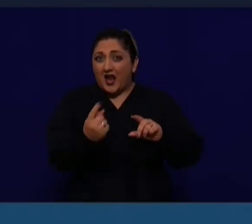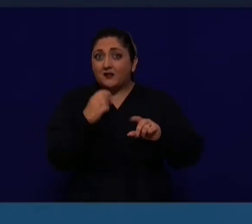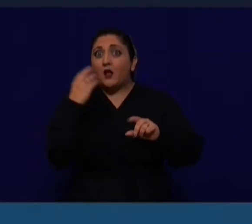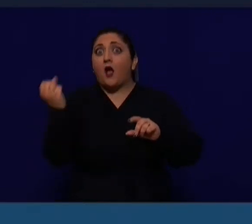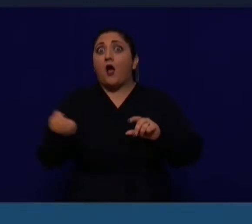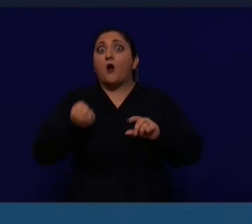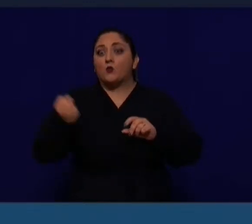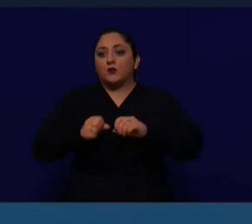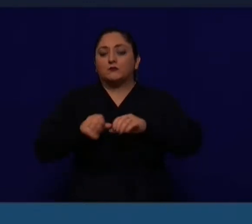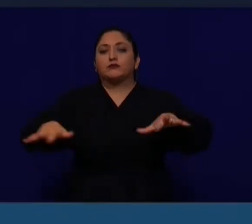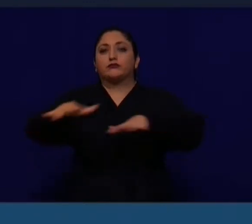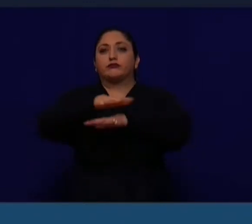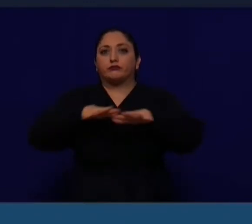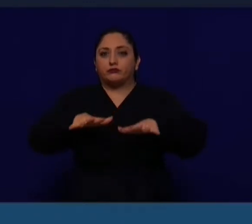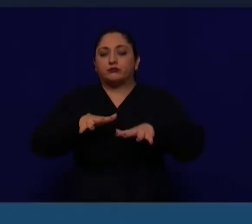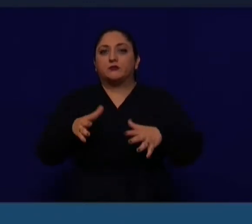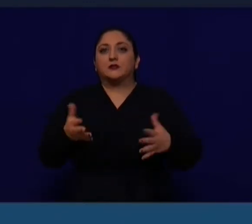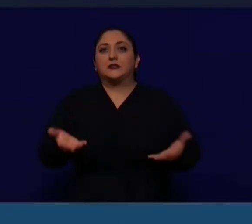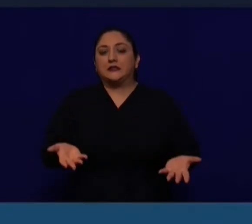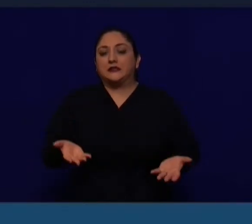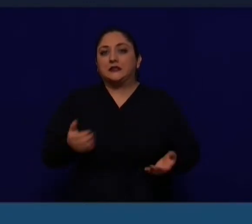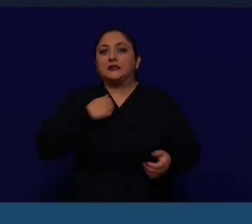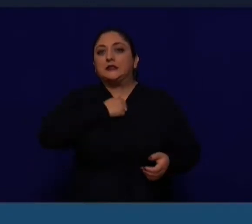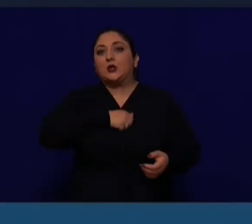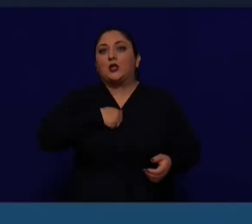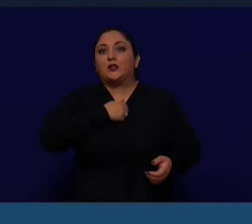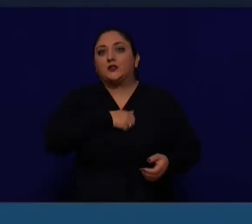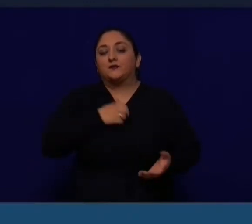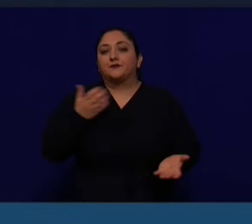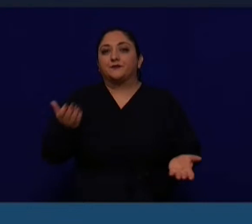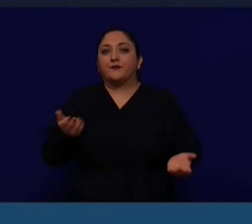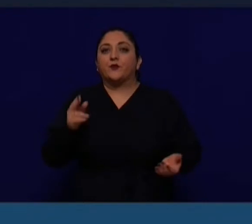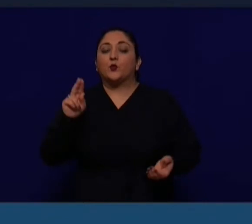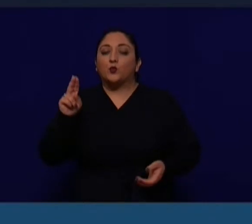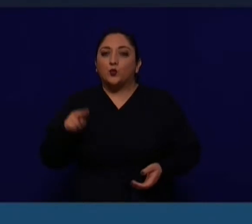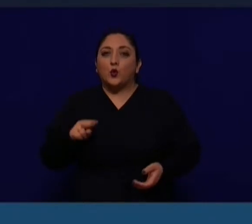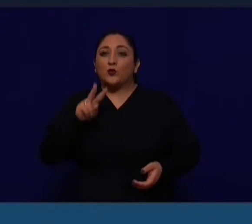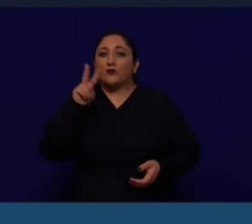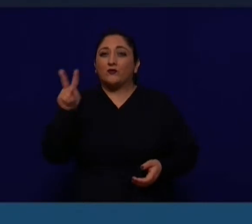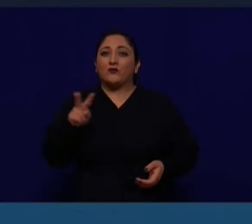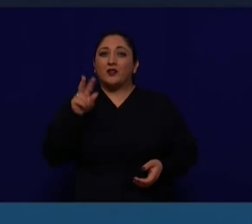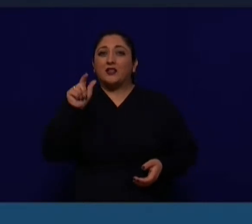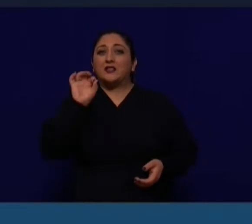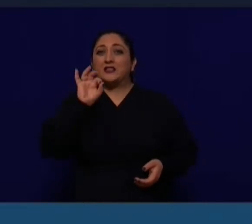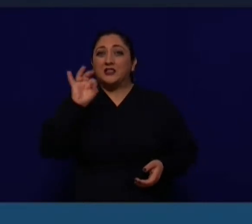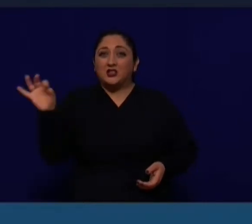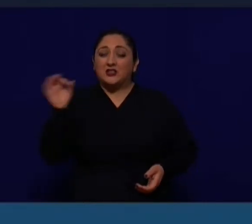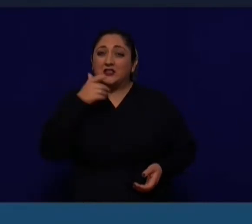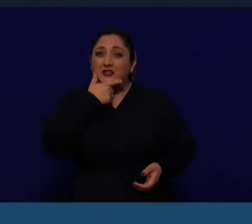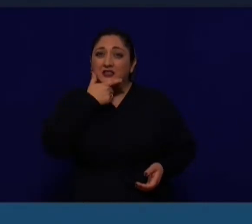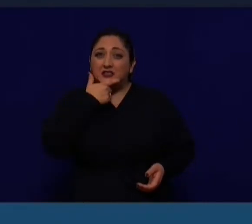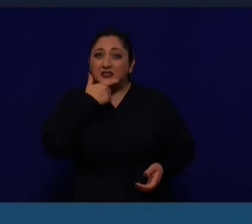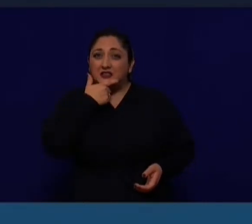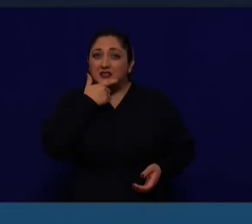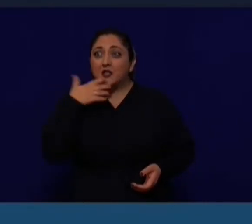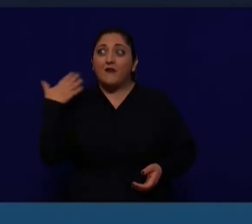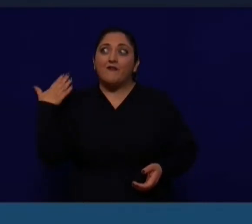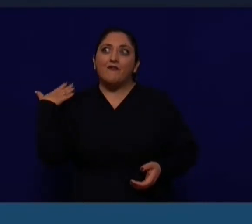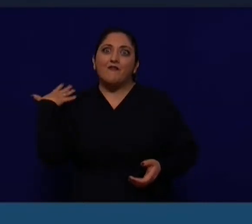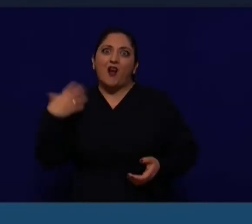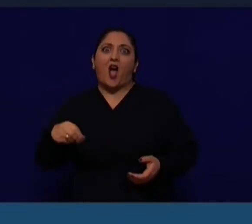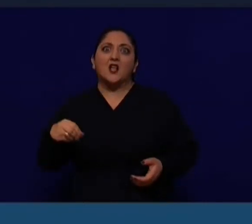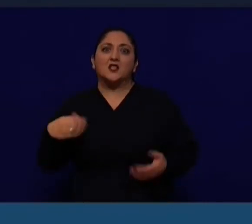an impact on the rest of the people. And also knowingly with the variant, we know that since it is transmitted more,